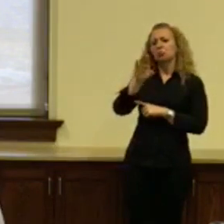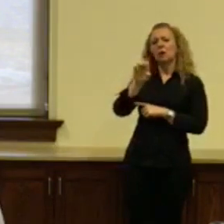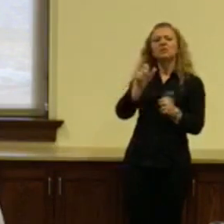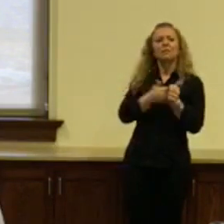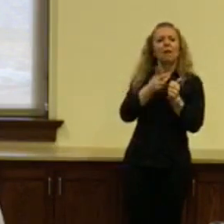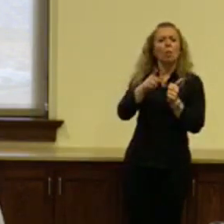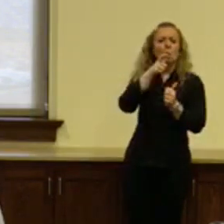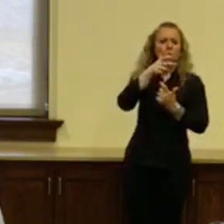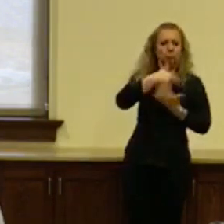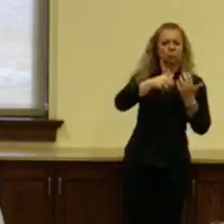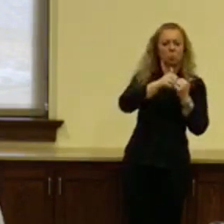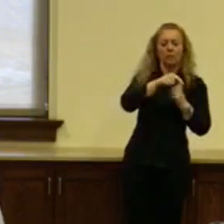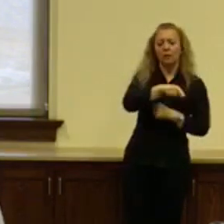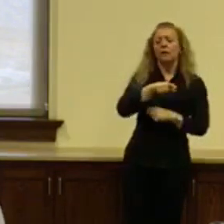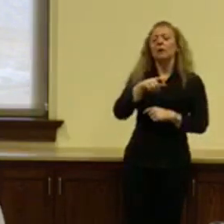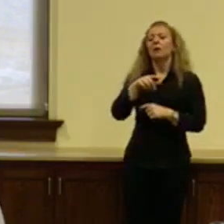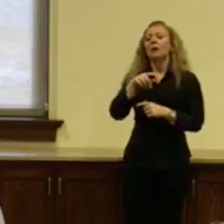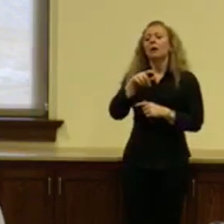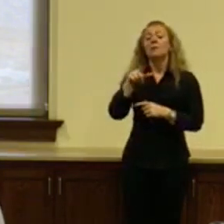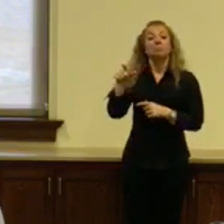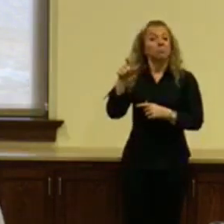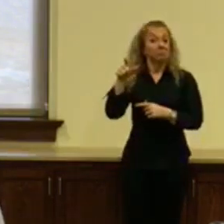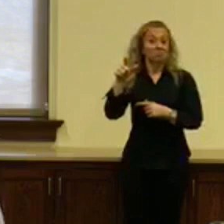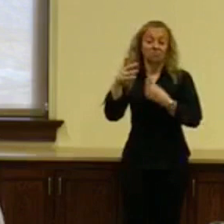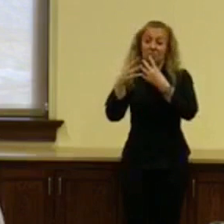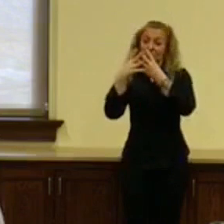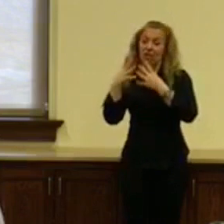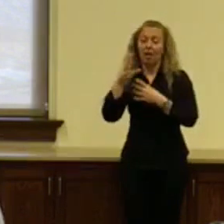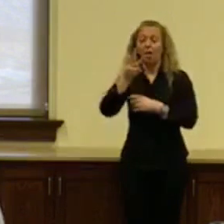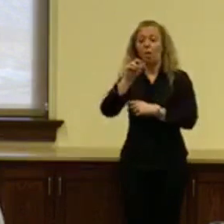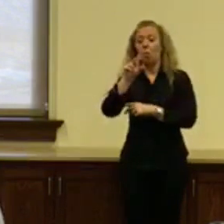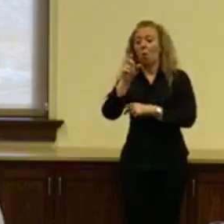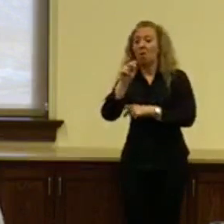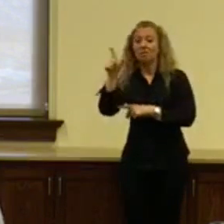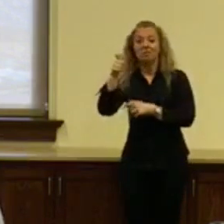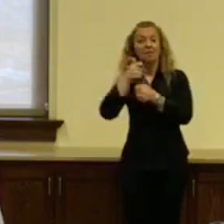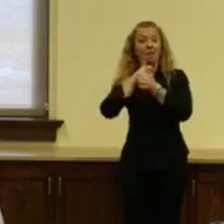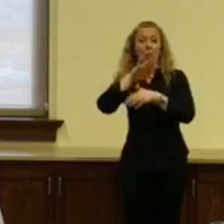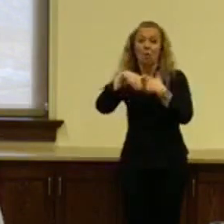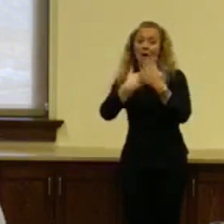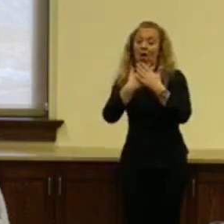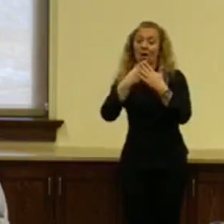both the health department, the CDC, and the State Department of Health.